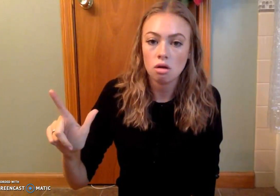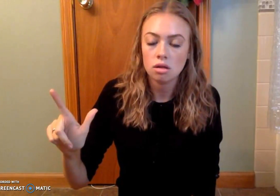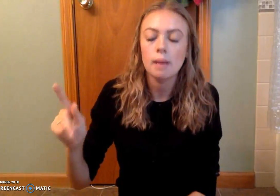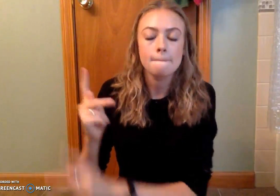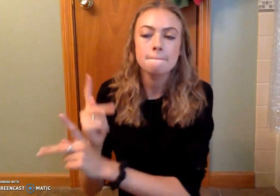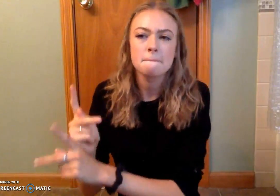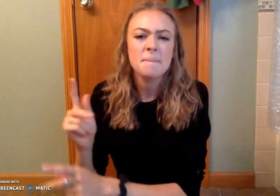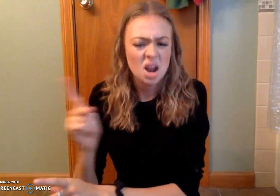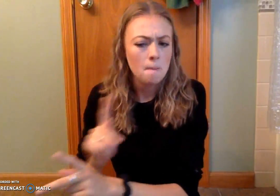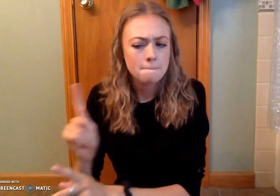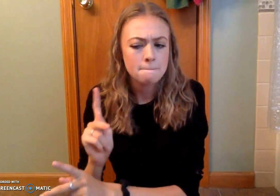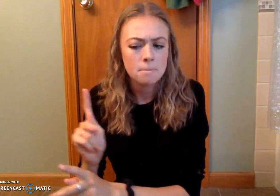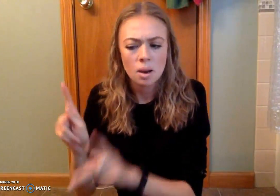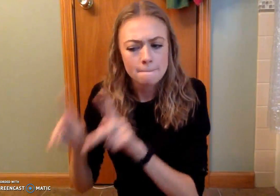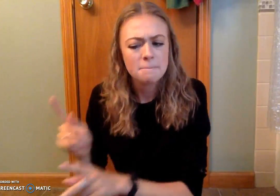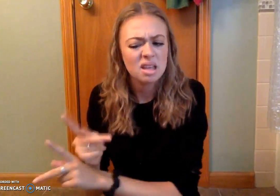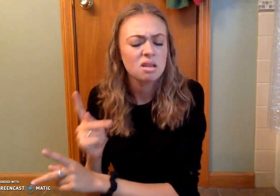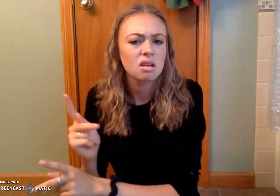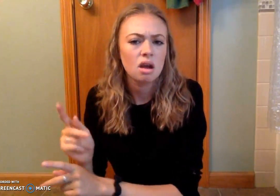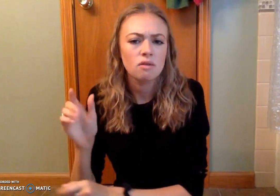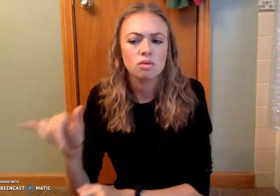232 grams of cholesterol.